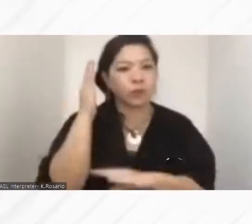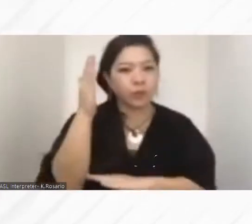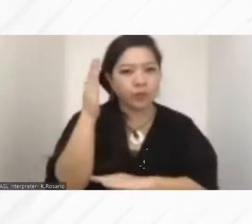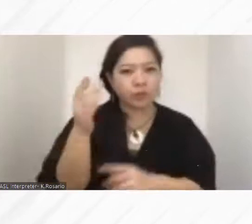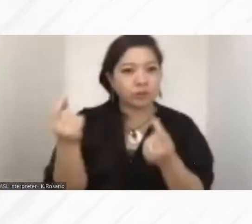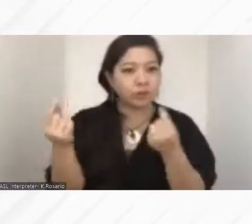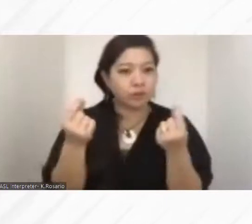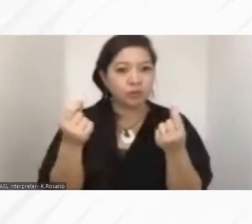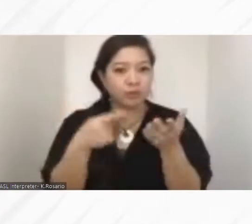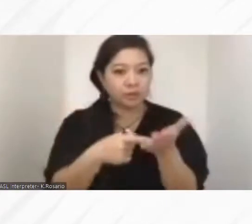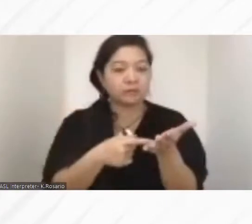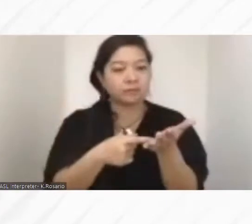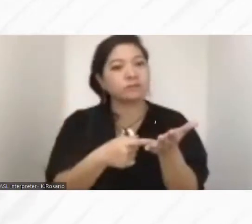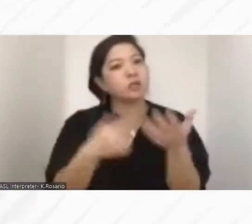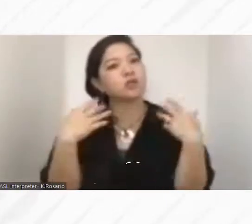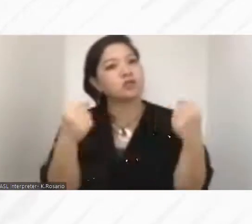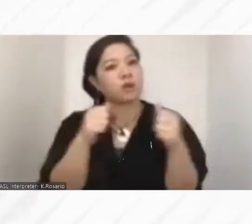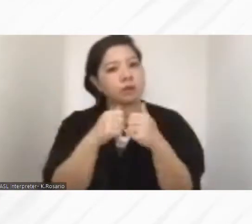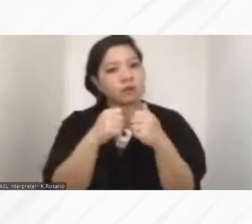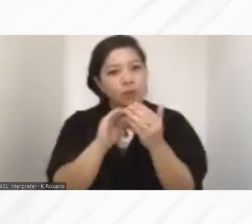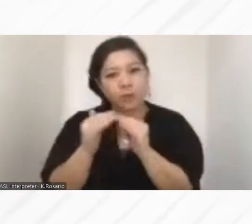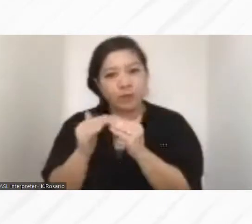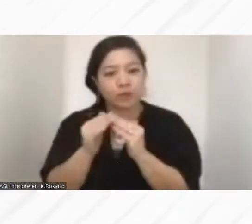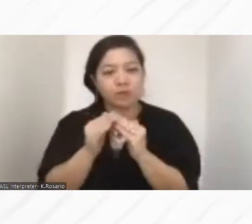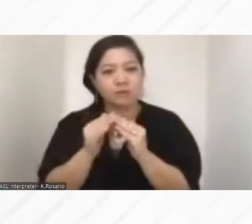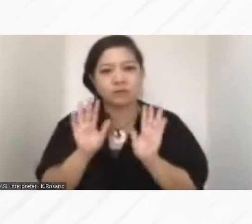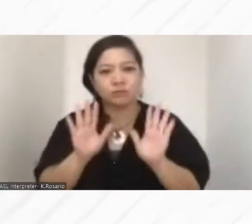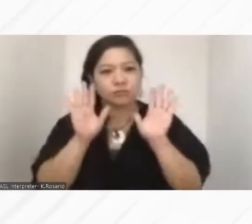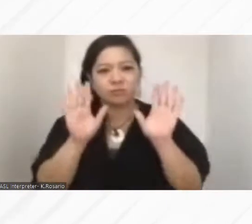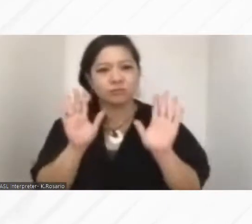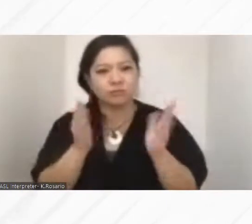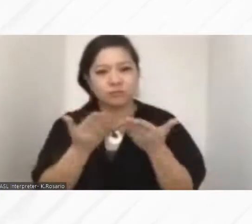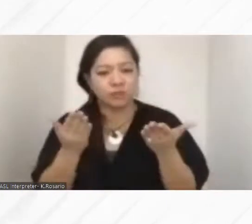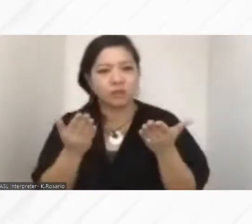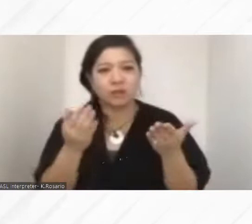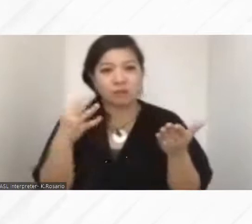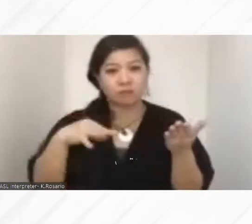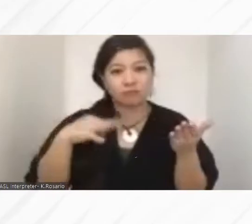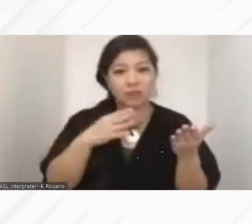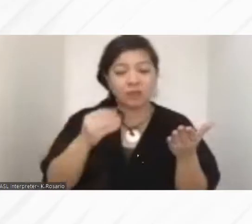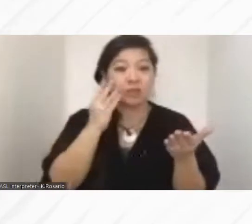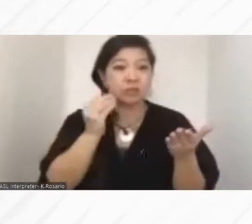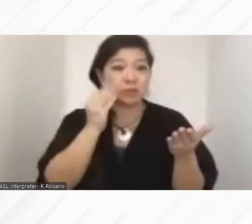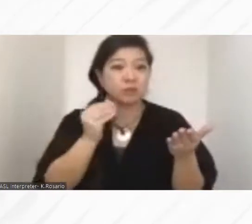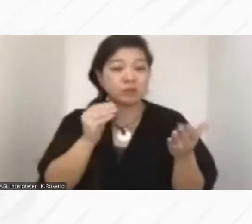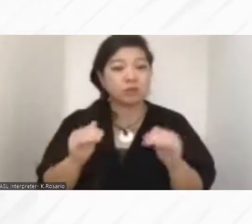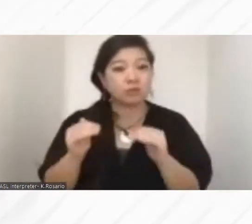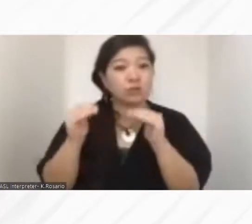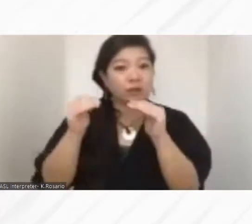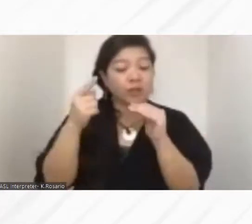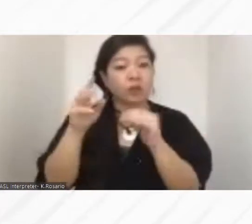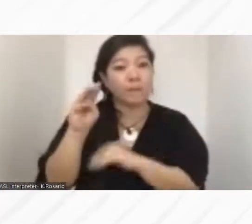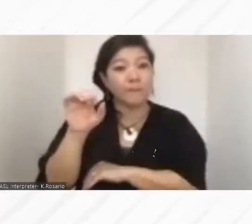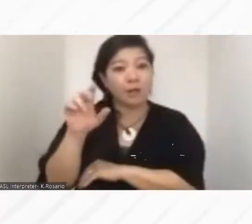it. A strong community is a tremendous asset. I experienced this growing up in rural Southern Maryland,